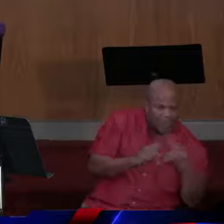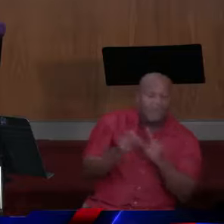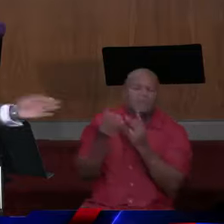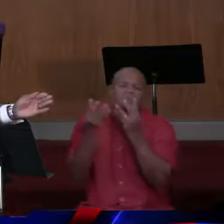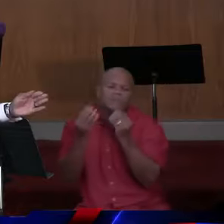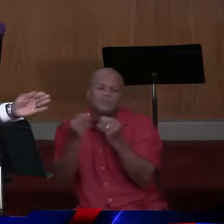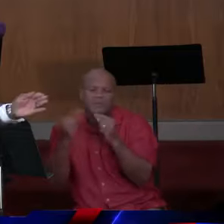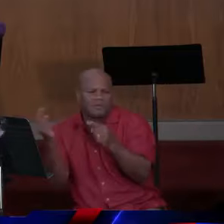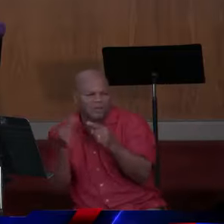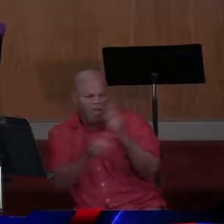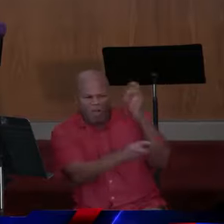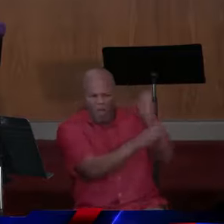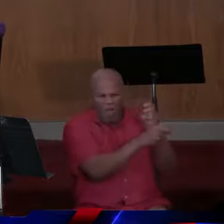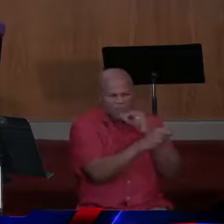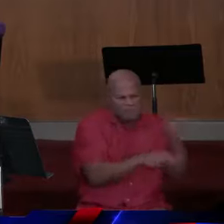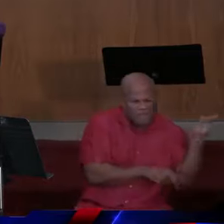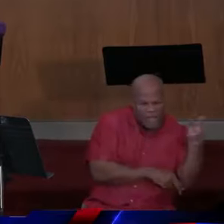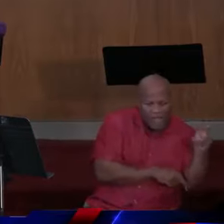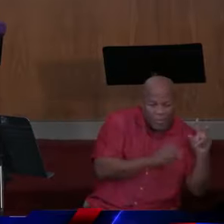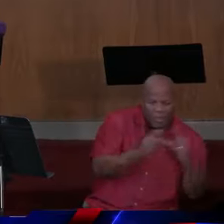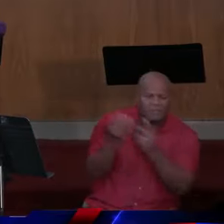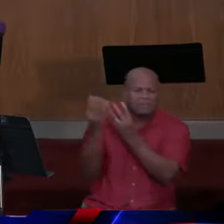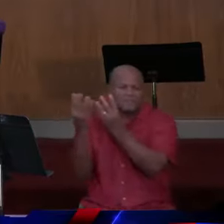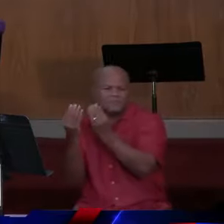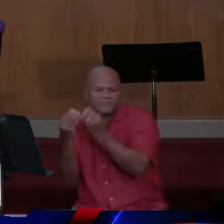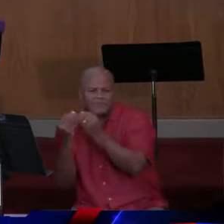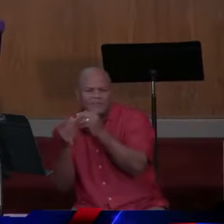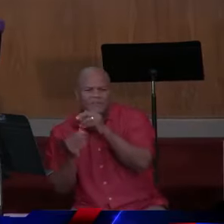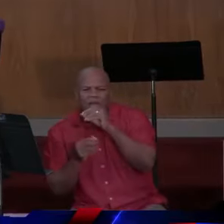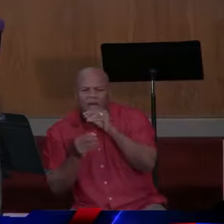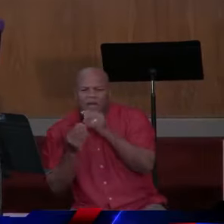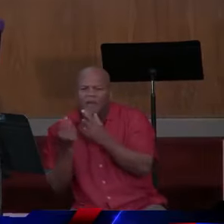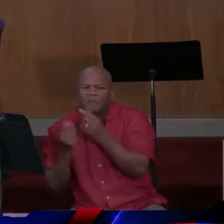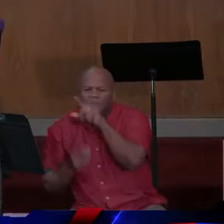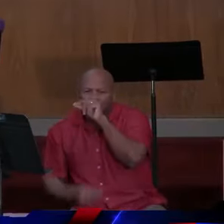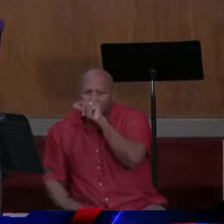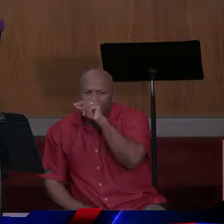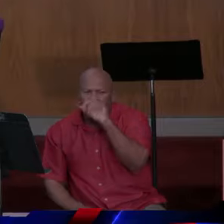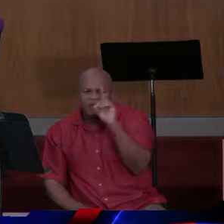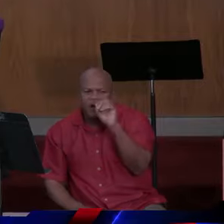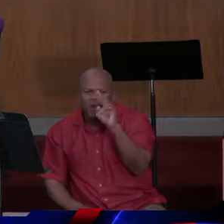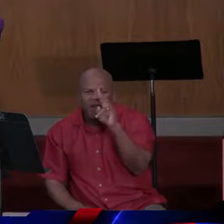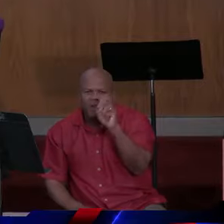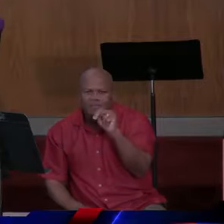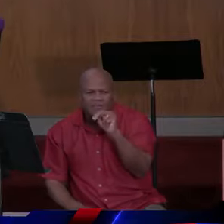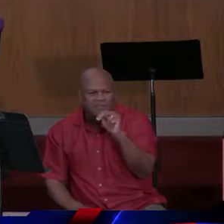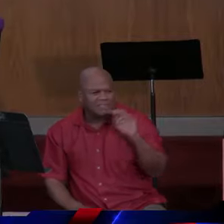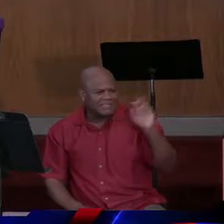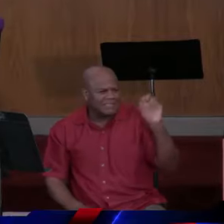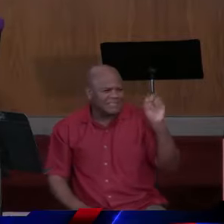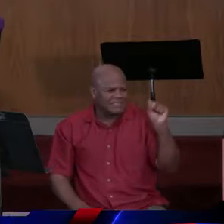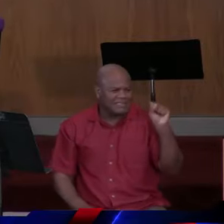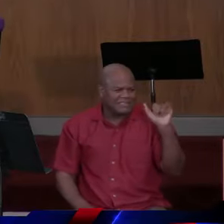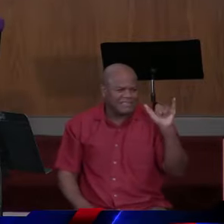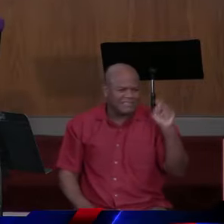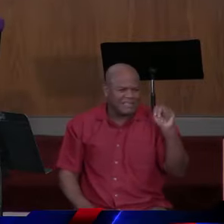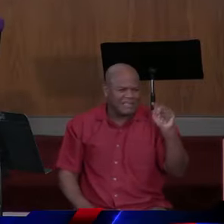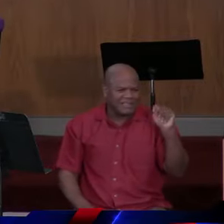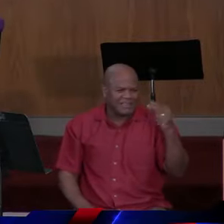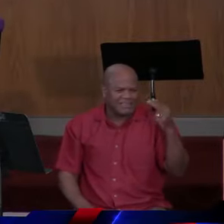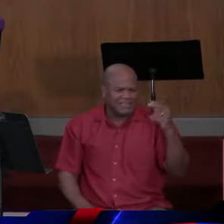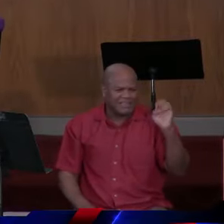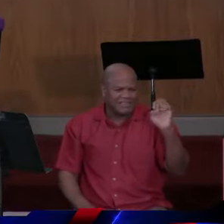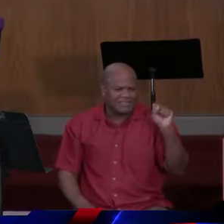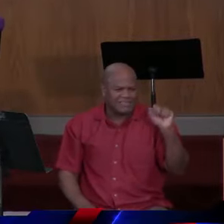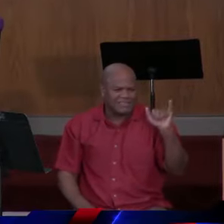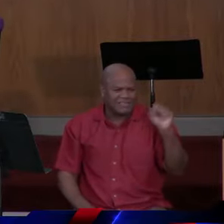doves, tough as a snake, but gentle as a dove. A synthesis of opposites. And